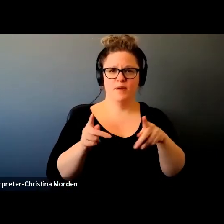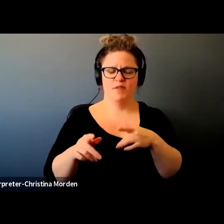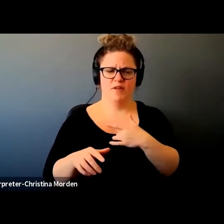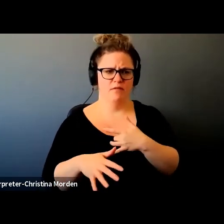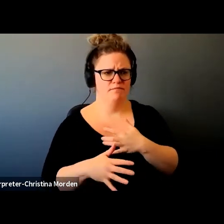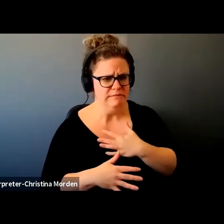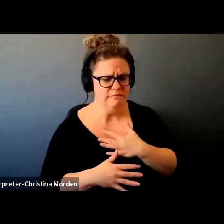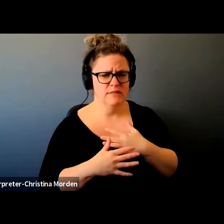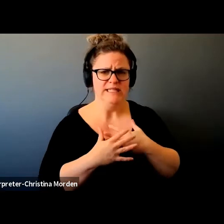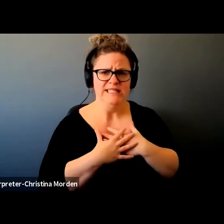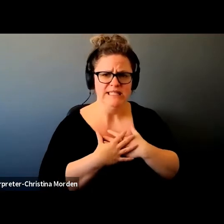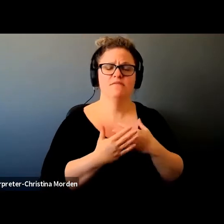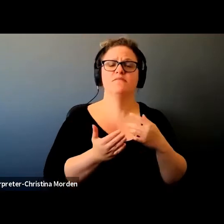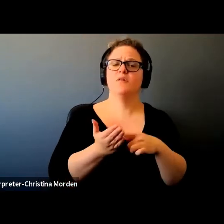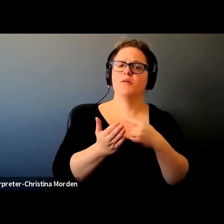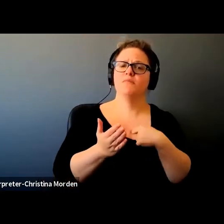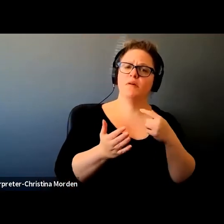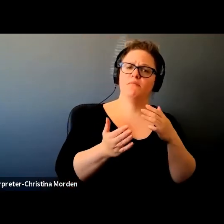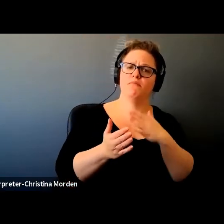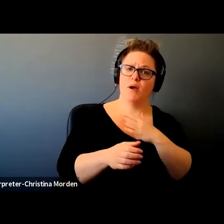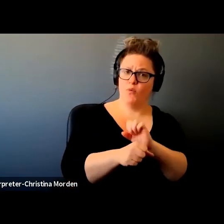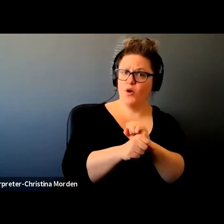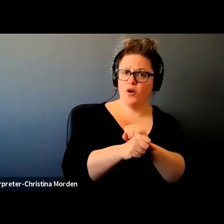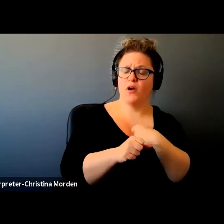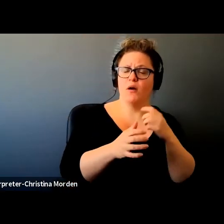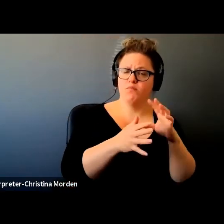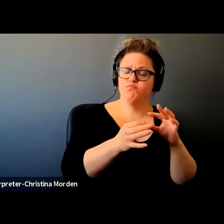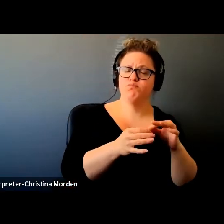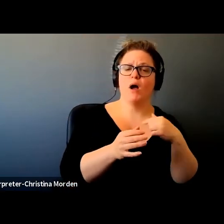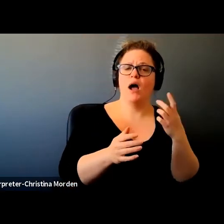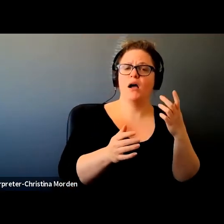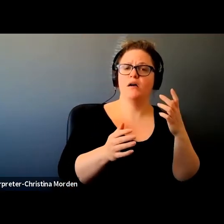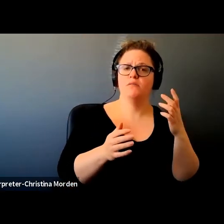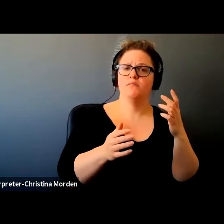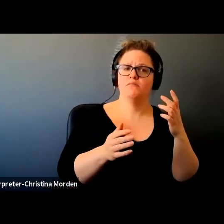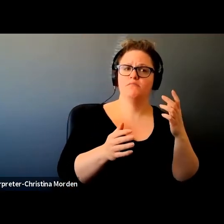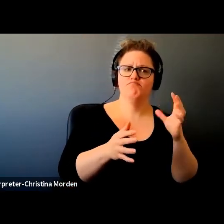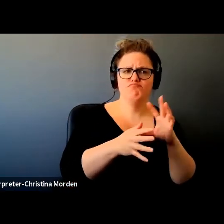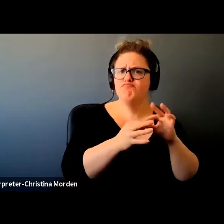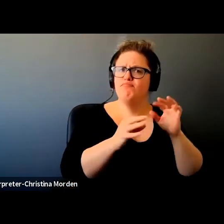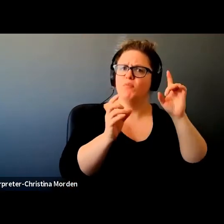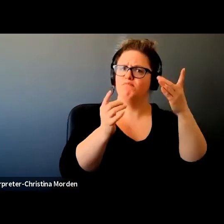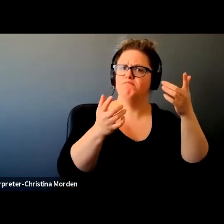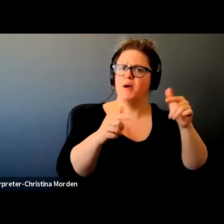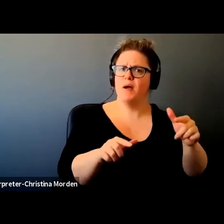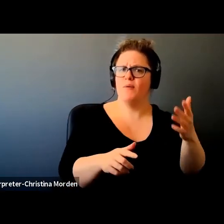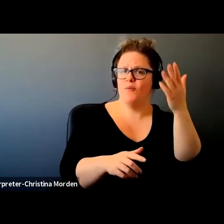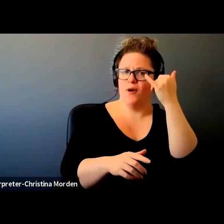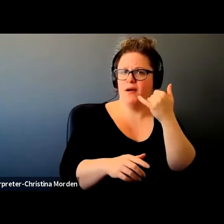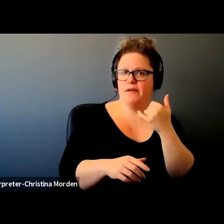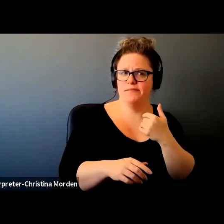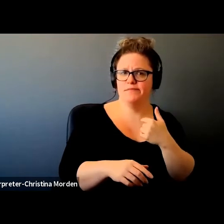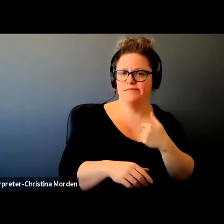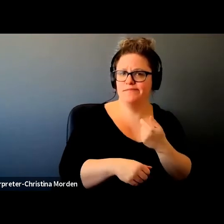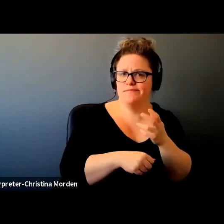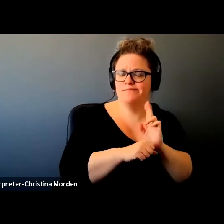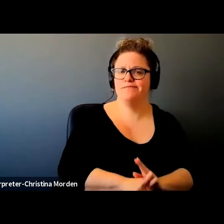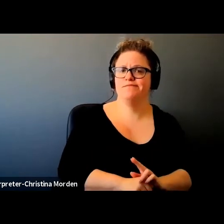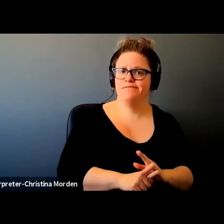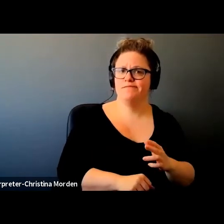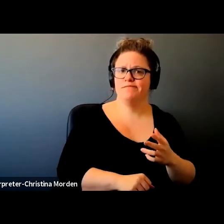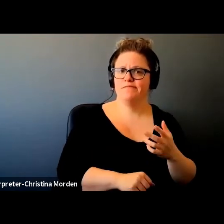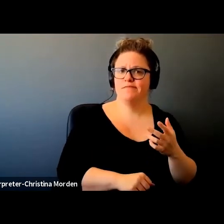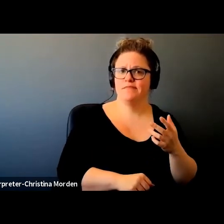when I talk about my work, those kind of things just slip in because I treat them very banally. And sometimes if people aren't expecting